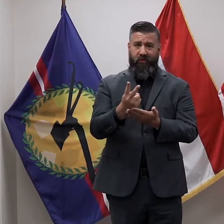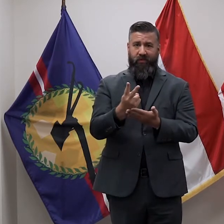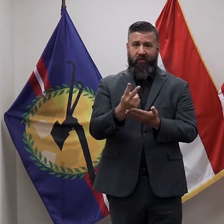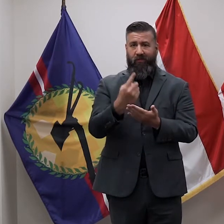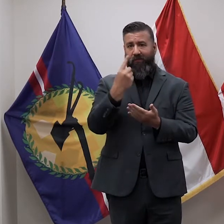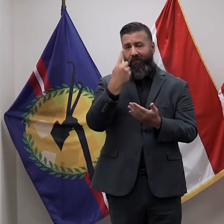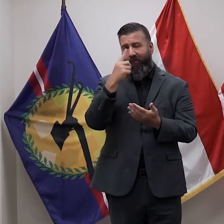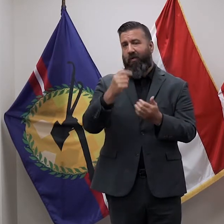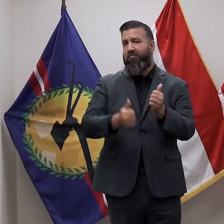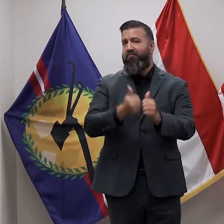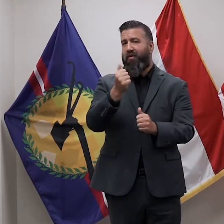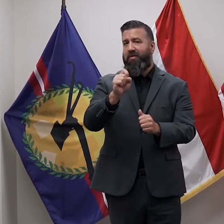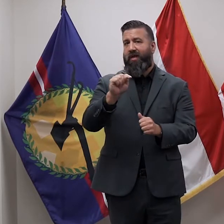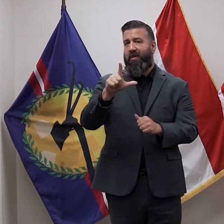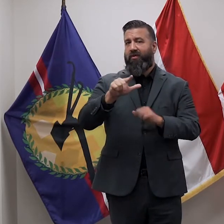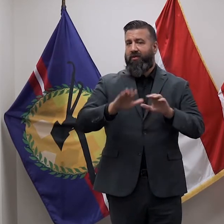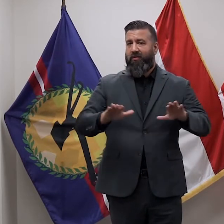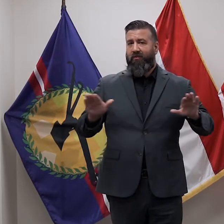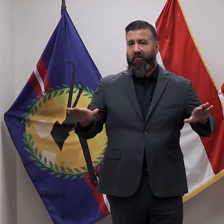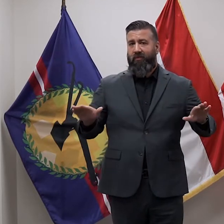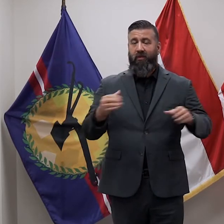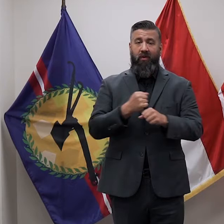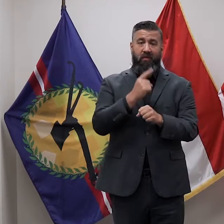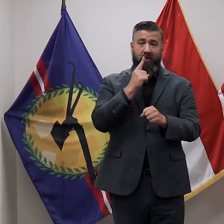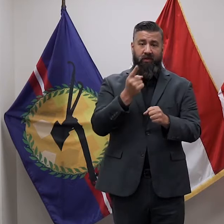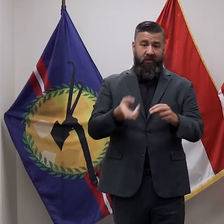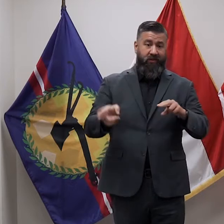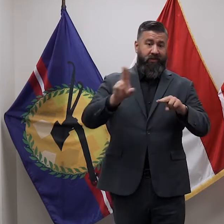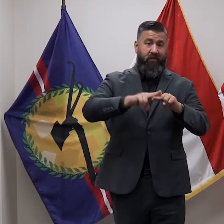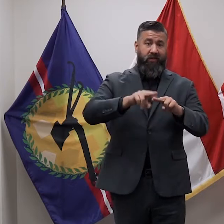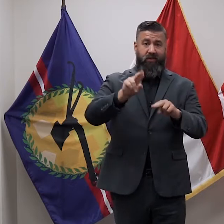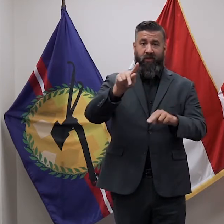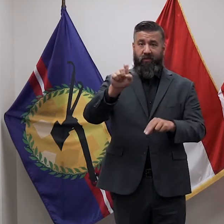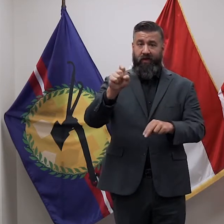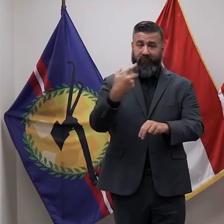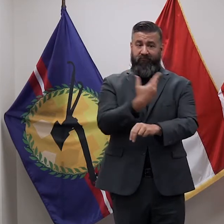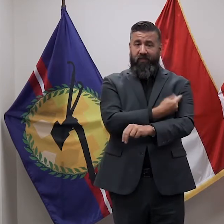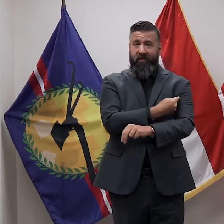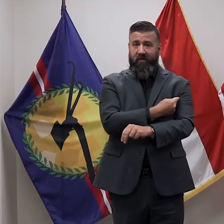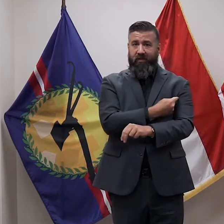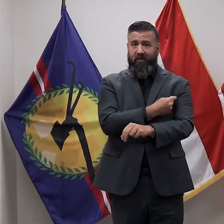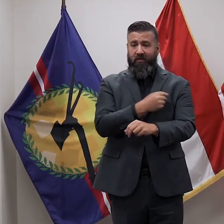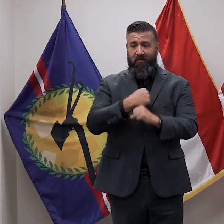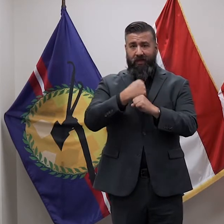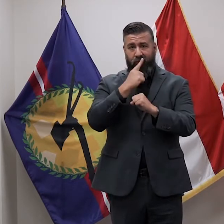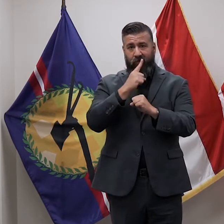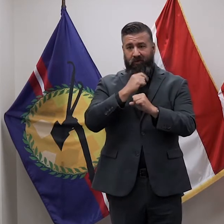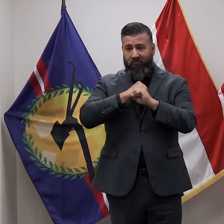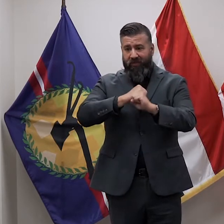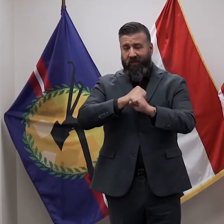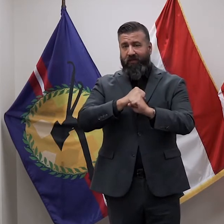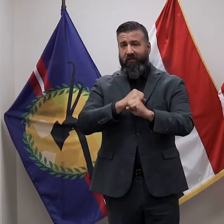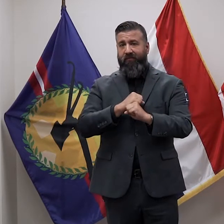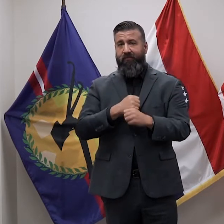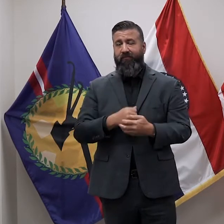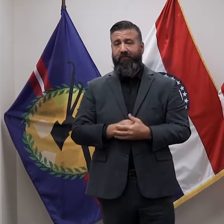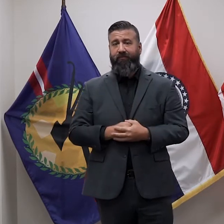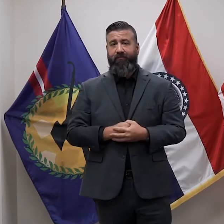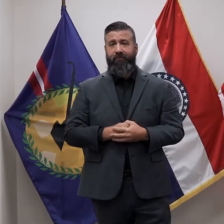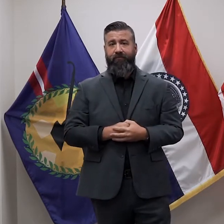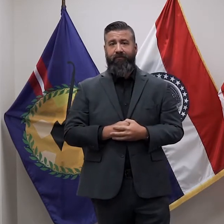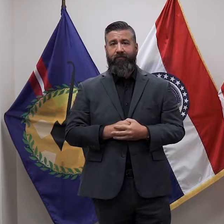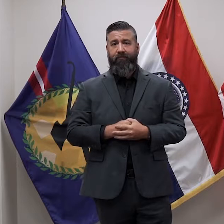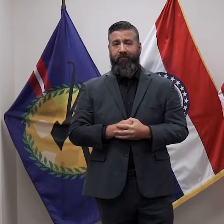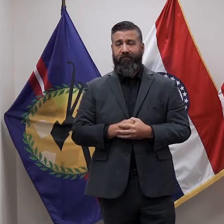most St. Louis County children, and we want to make sure that we can increase that vaccination rate in order to keep that as protected as possible as we move forward. So